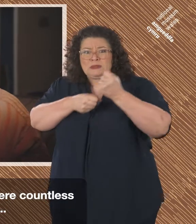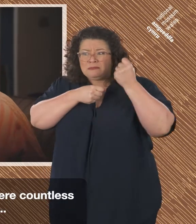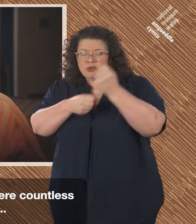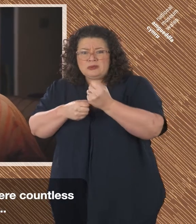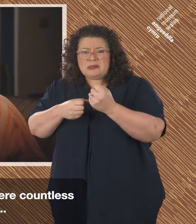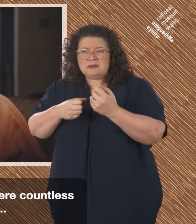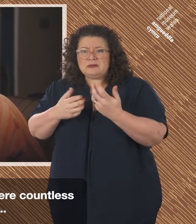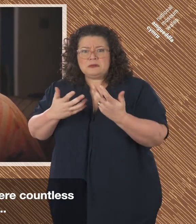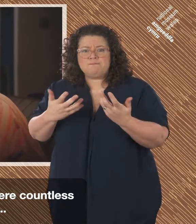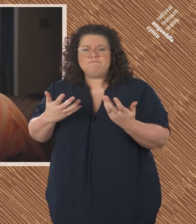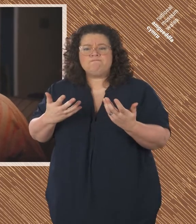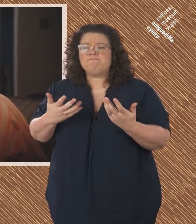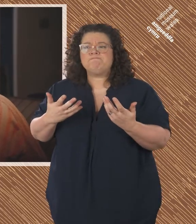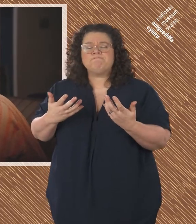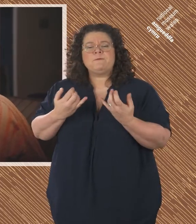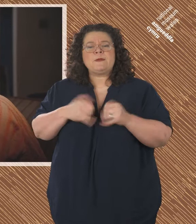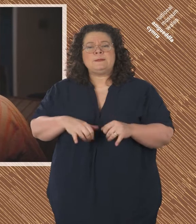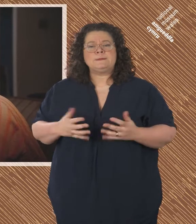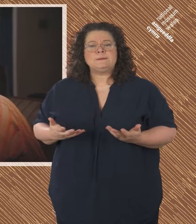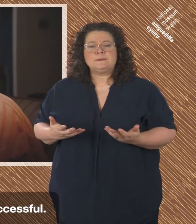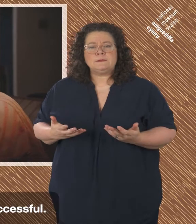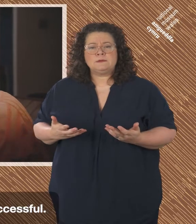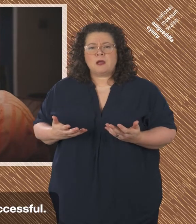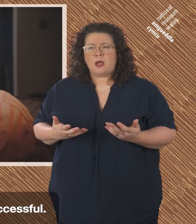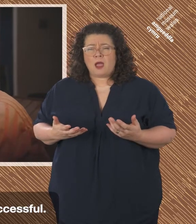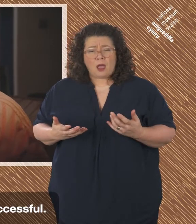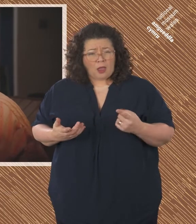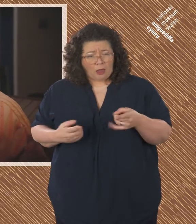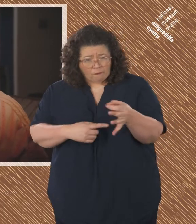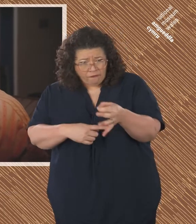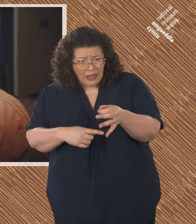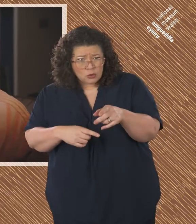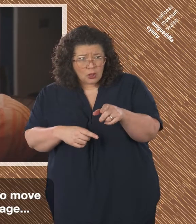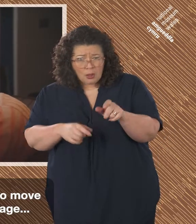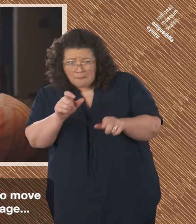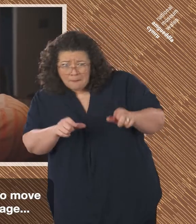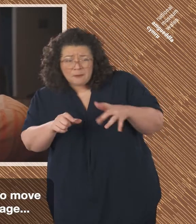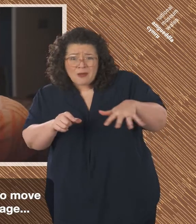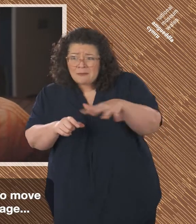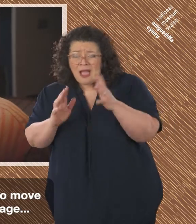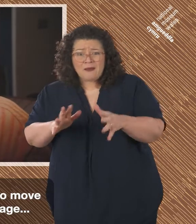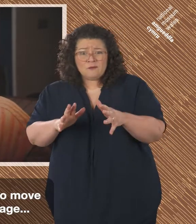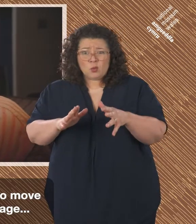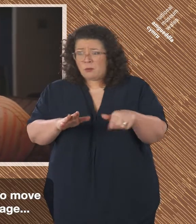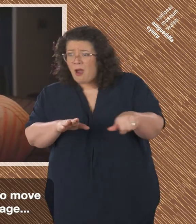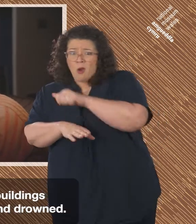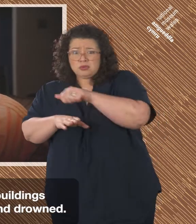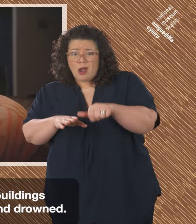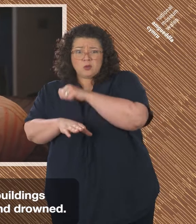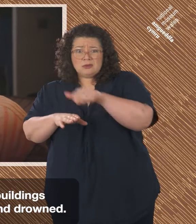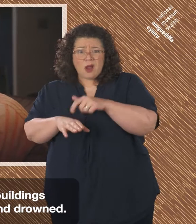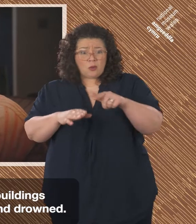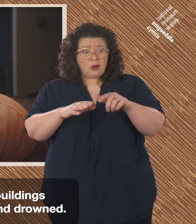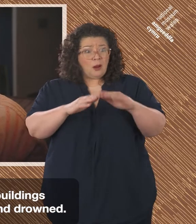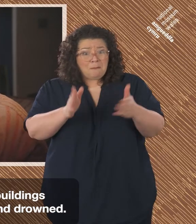countless protests, they weren't successful. Everyone had to move out of the village,